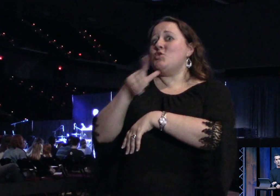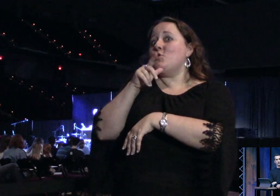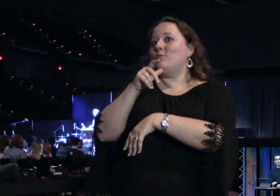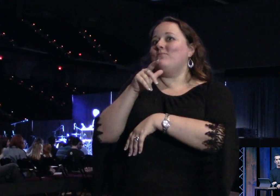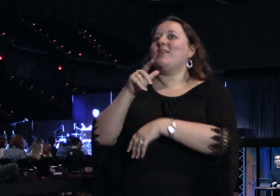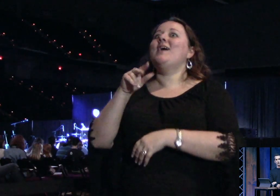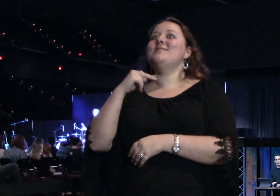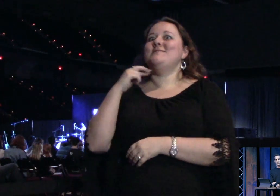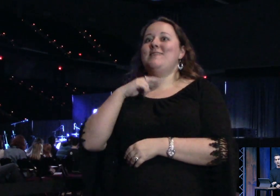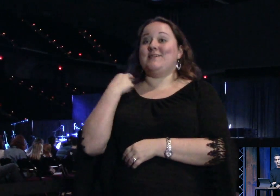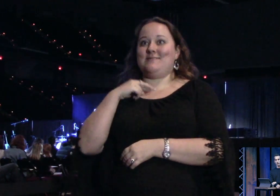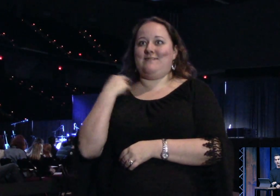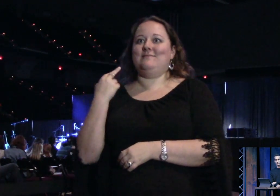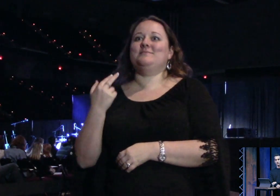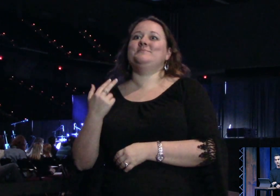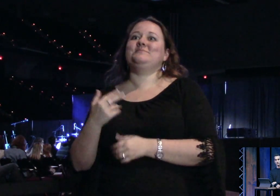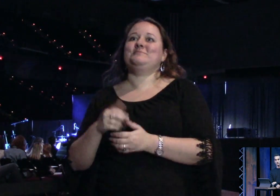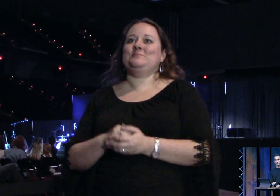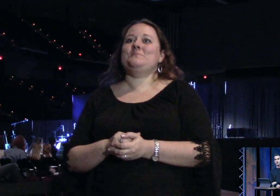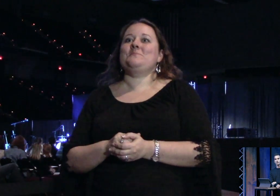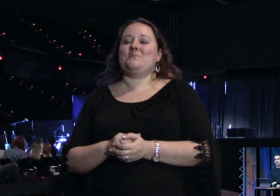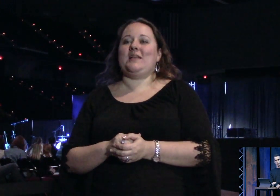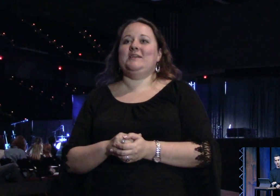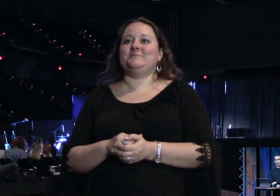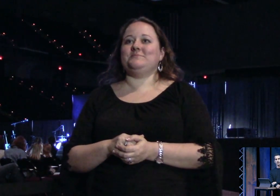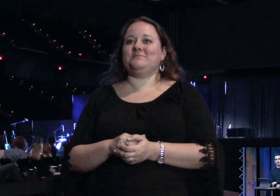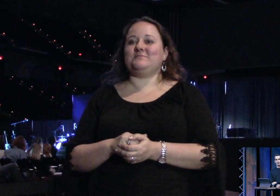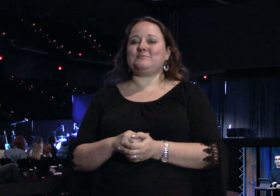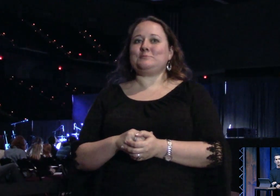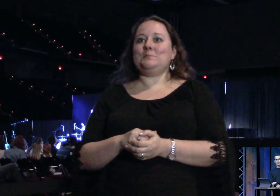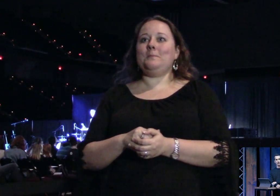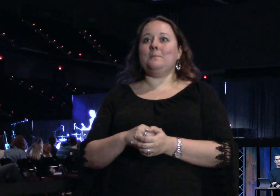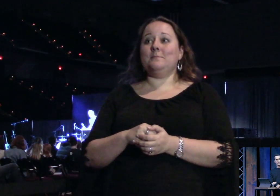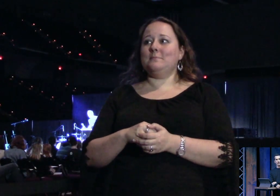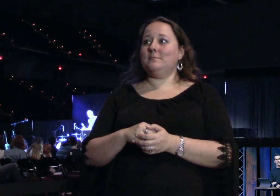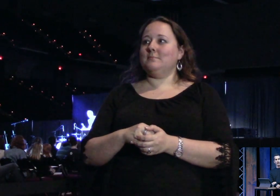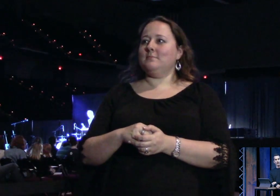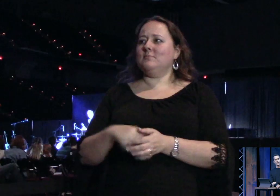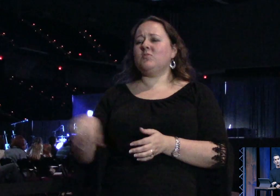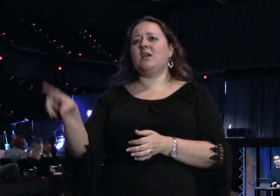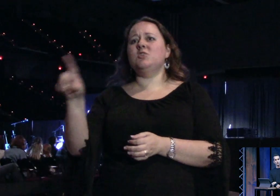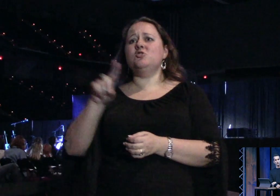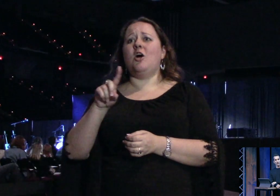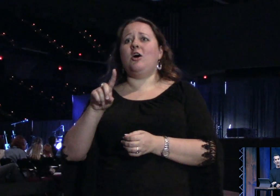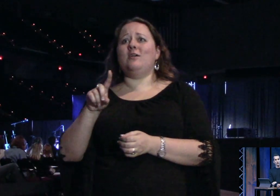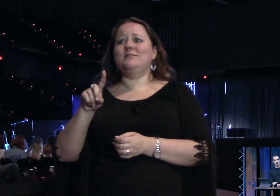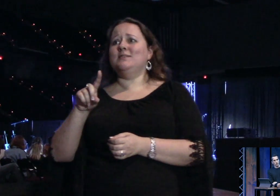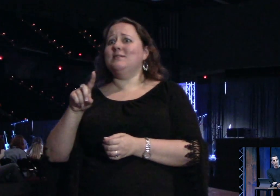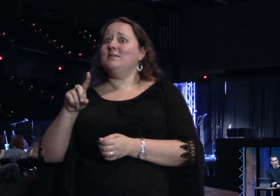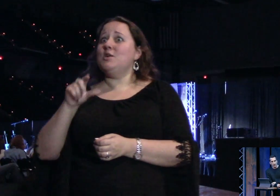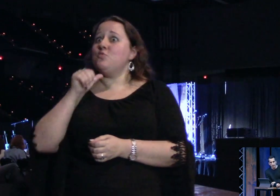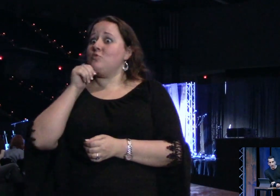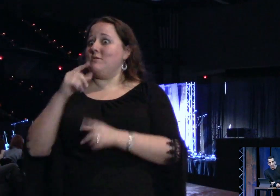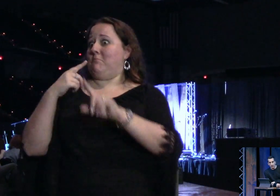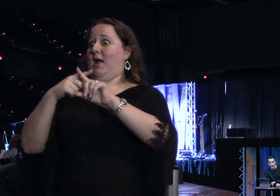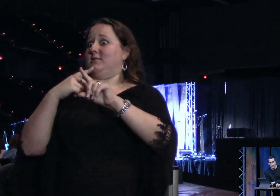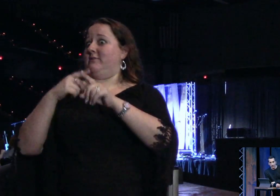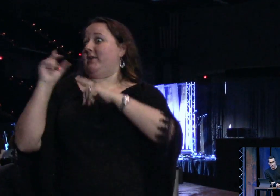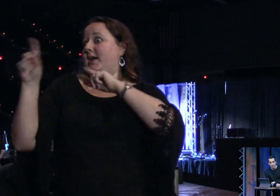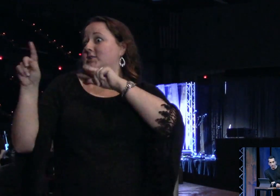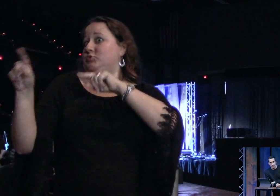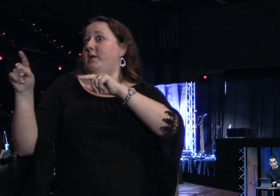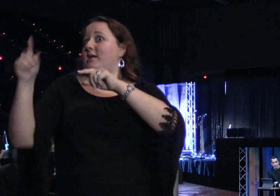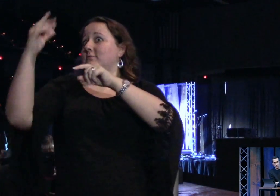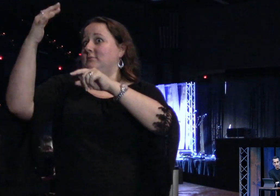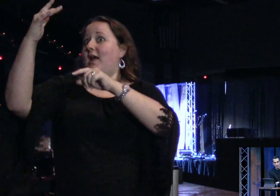Who was president before Gerald Ford? Richard Nixon. Okay. Anyone drop off along the way